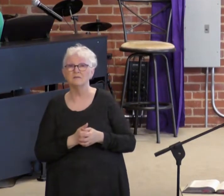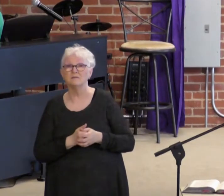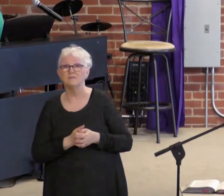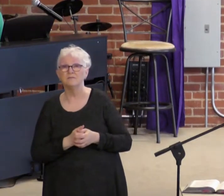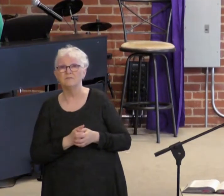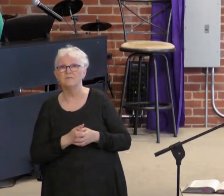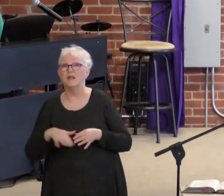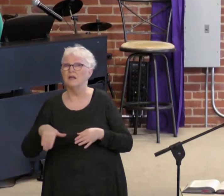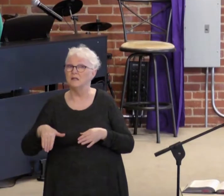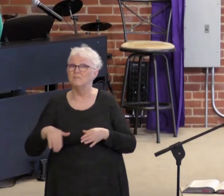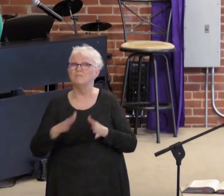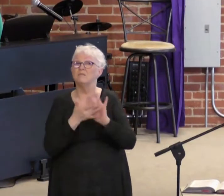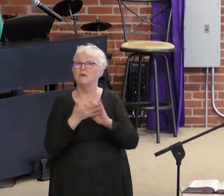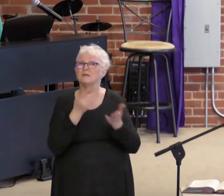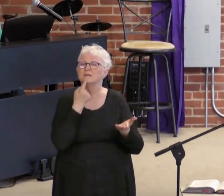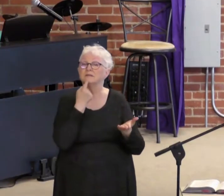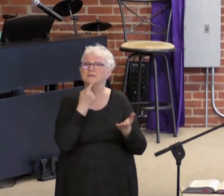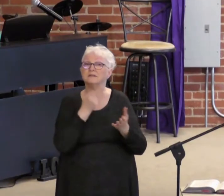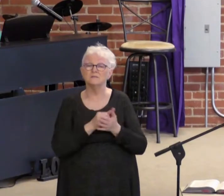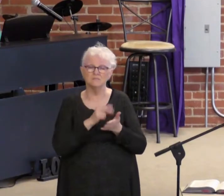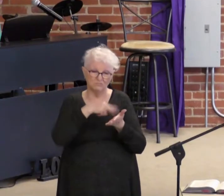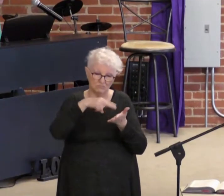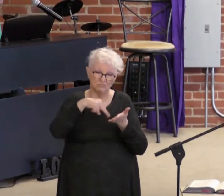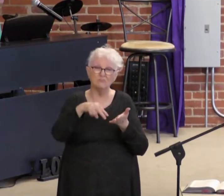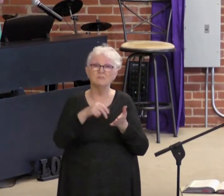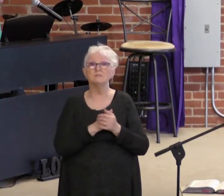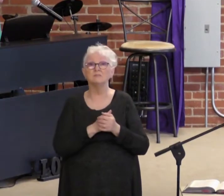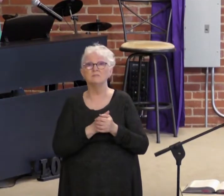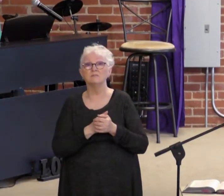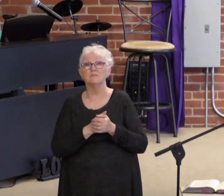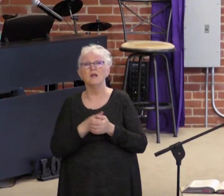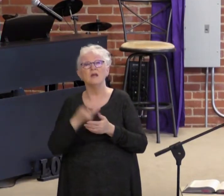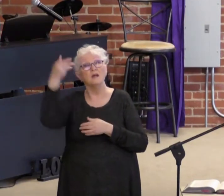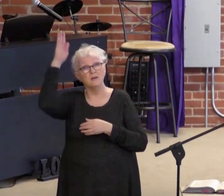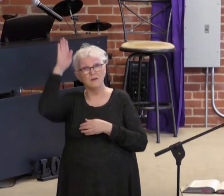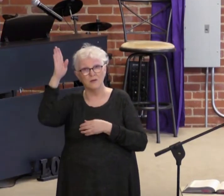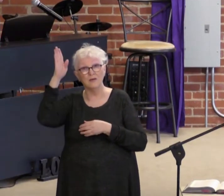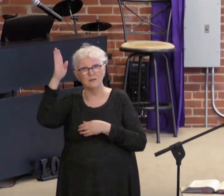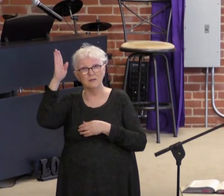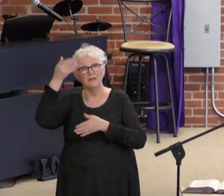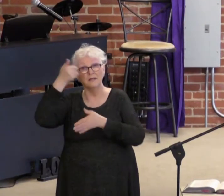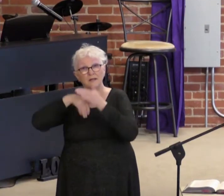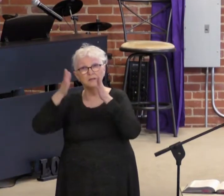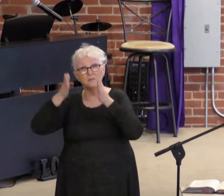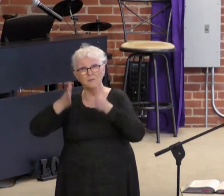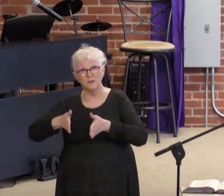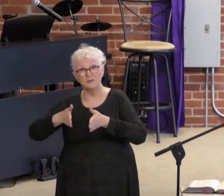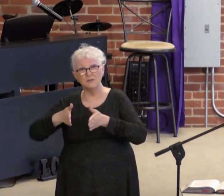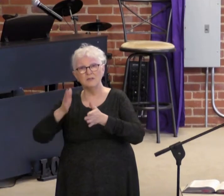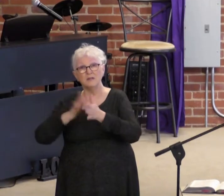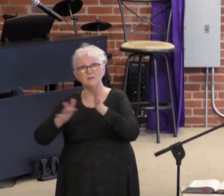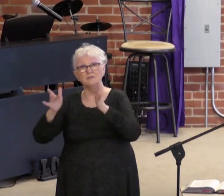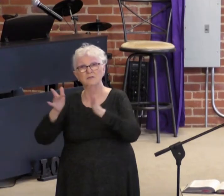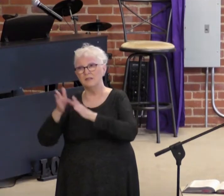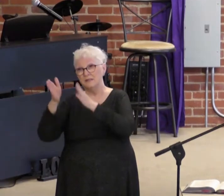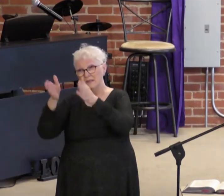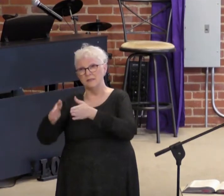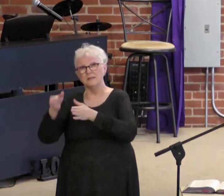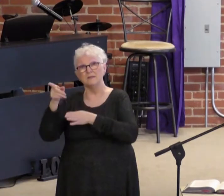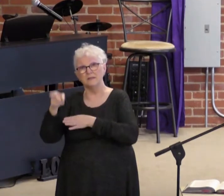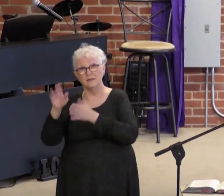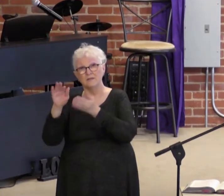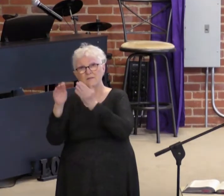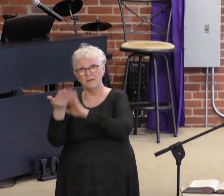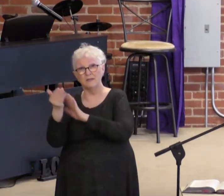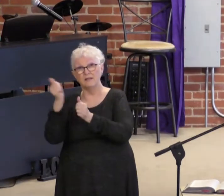says God, in the person of Jesus, faced every temptation,